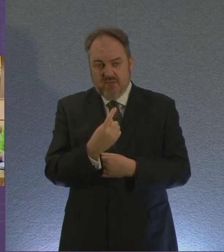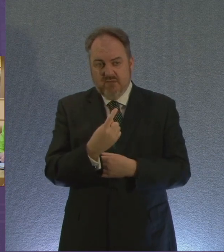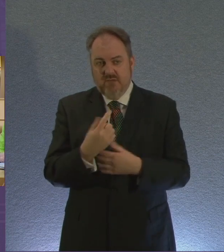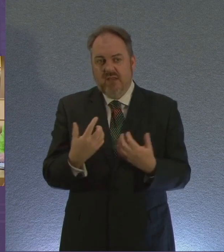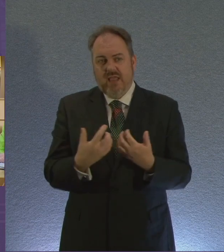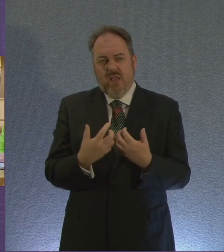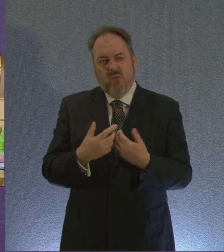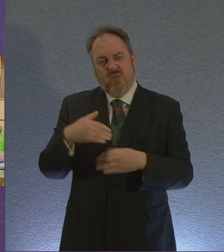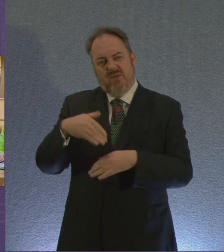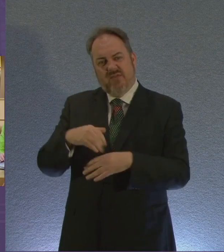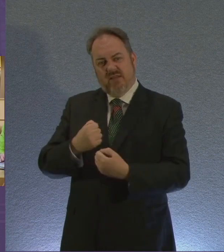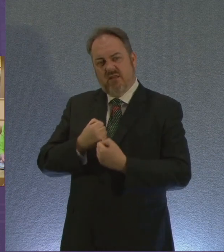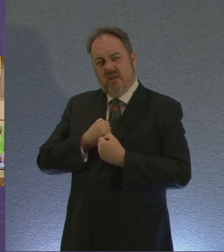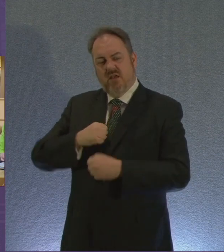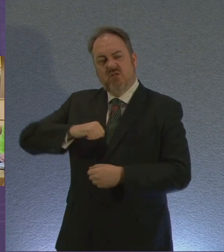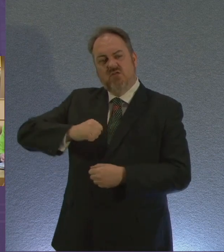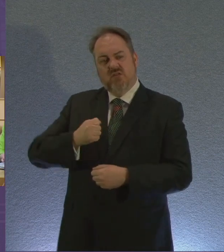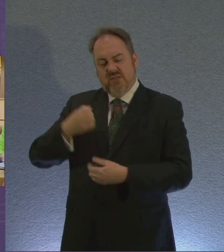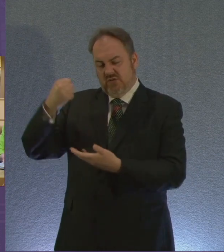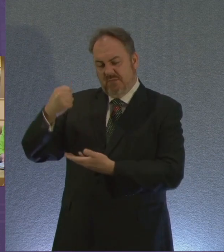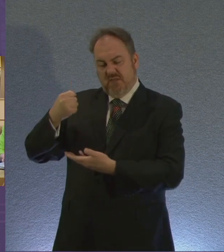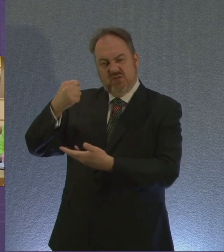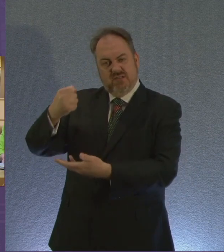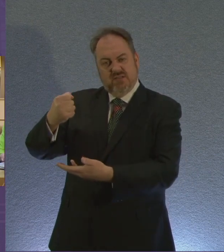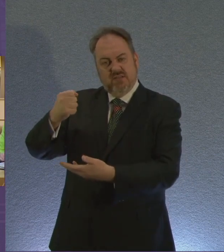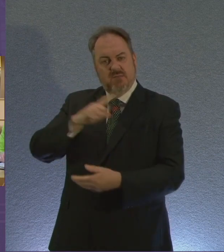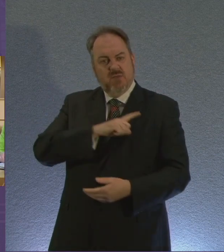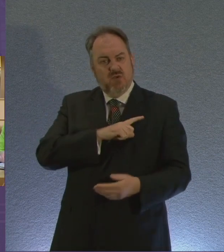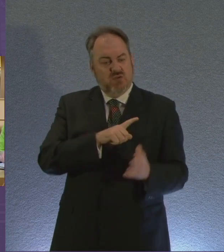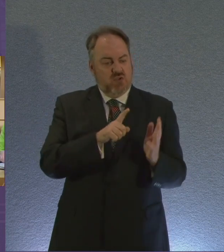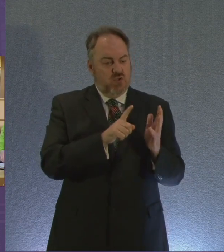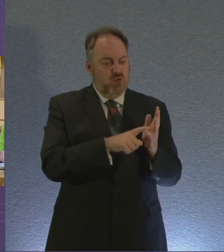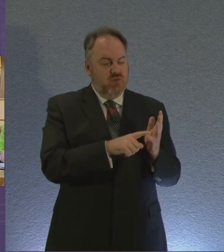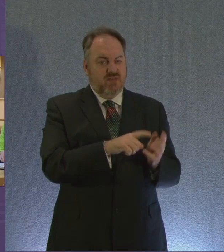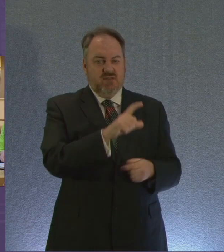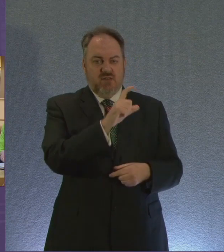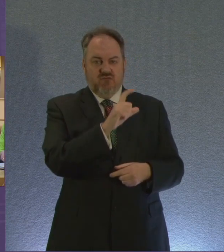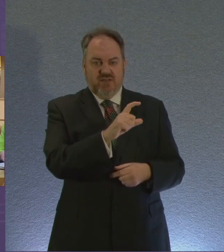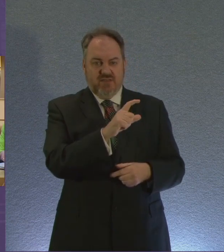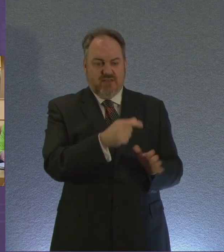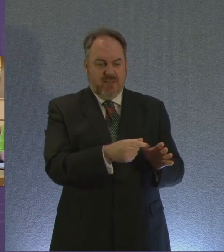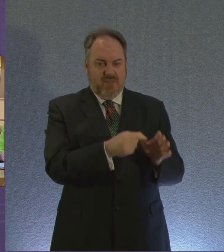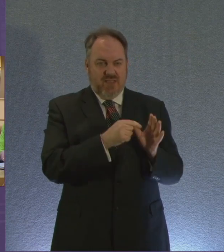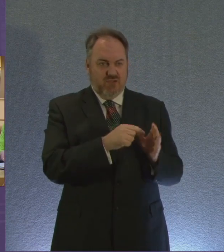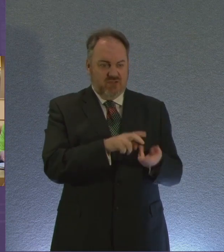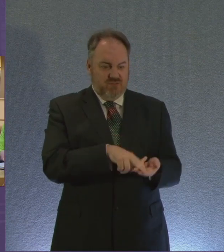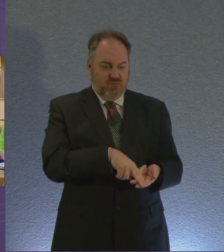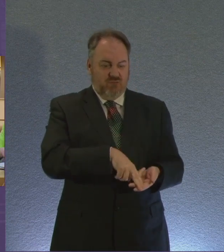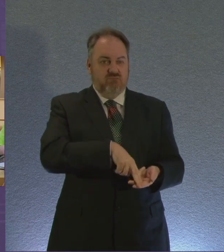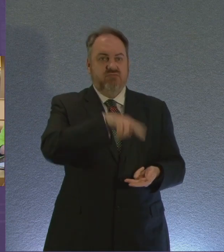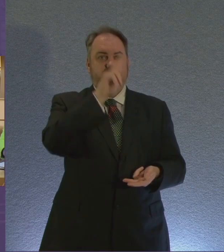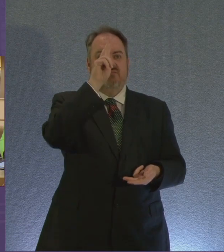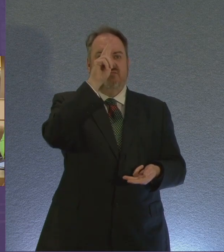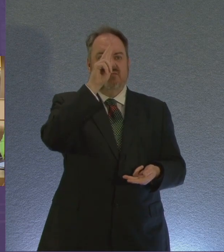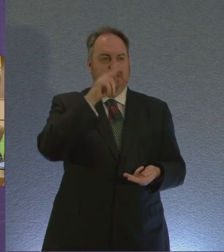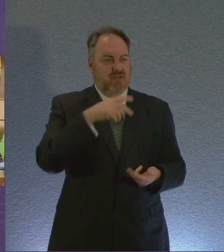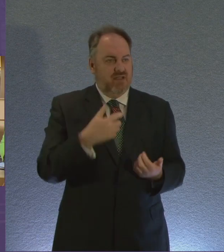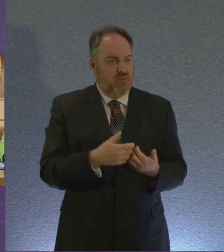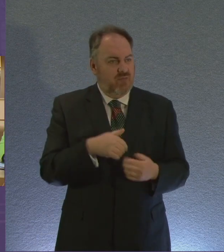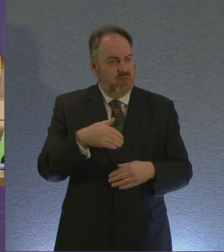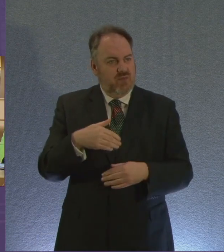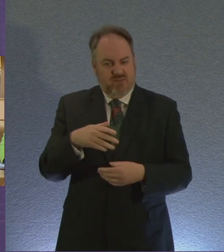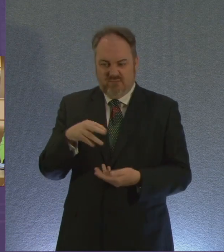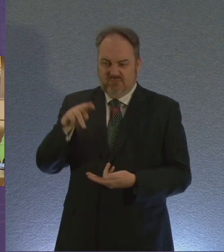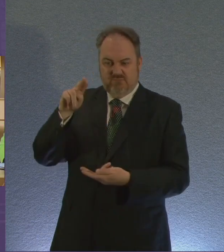Scottish budget will be, given that universal credit applications, a qualifying benefit, have increased dramatically? And can I also ask the